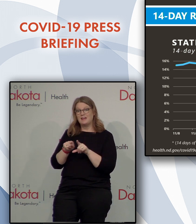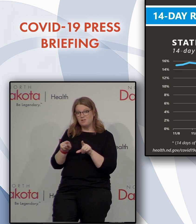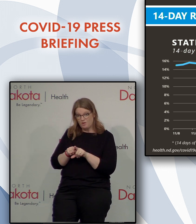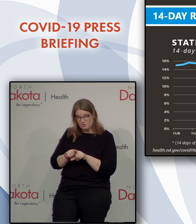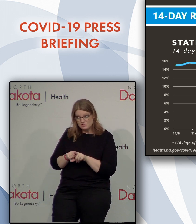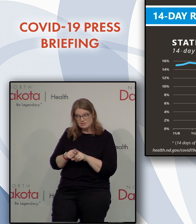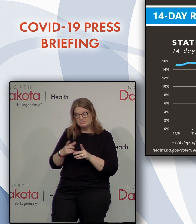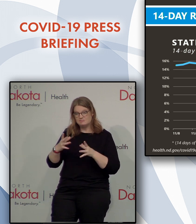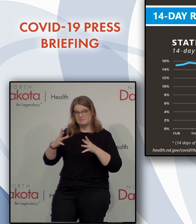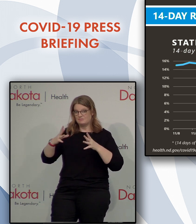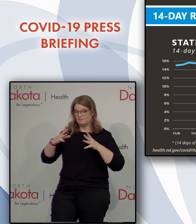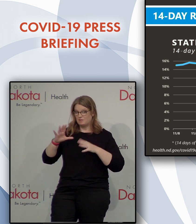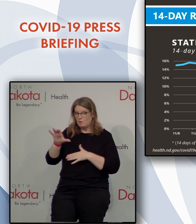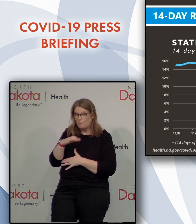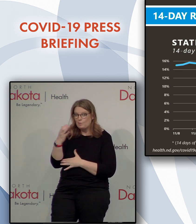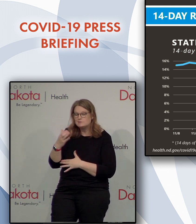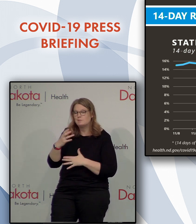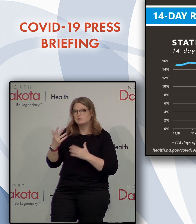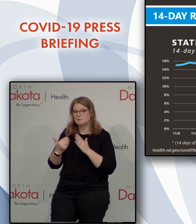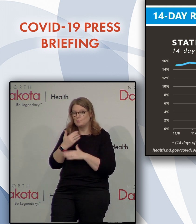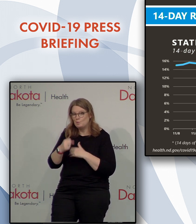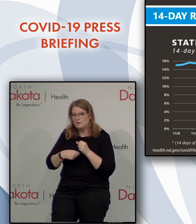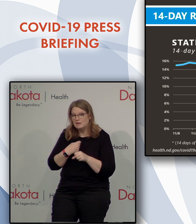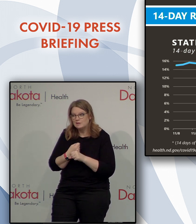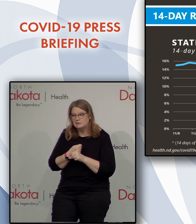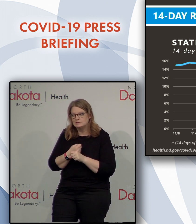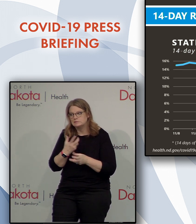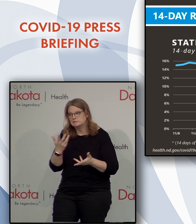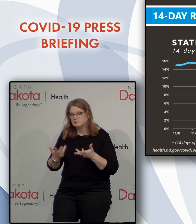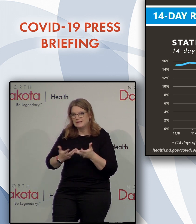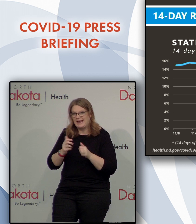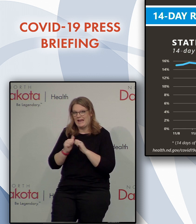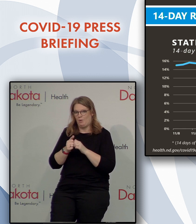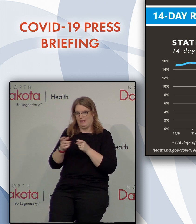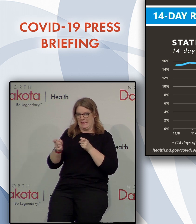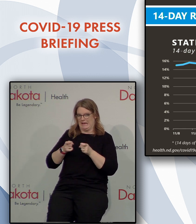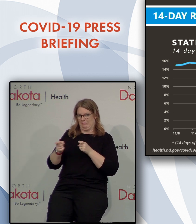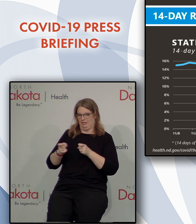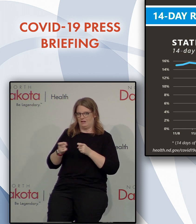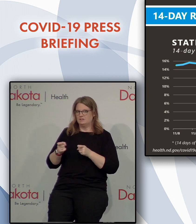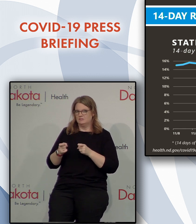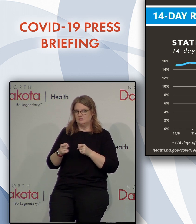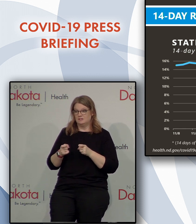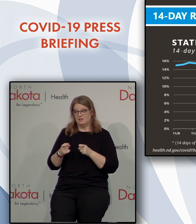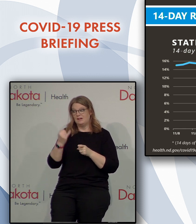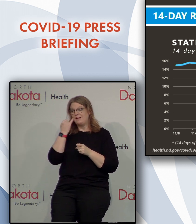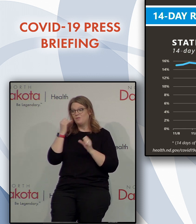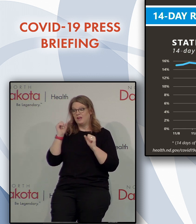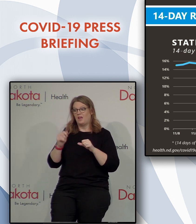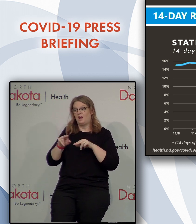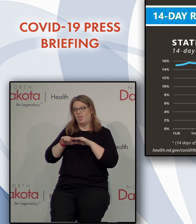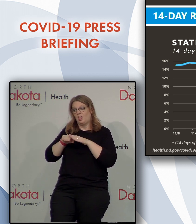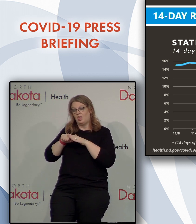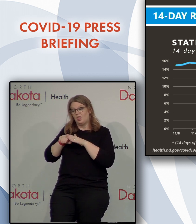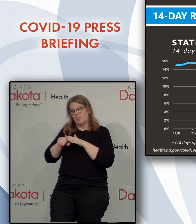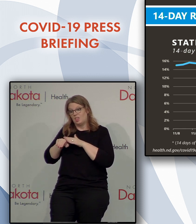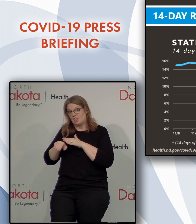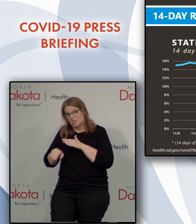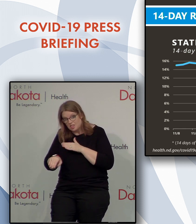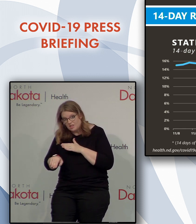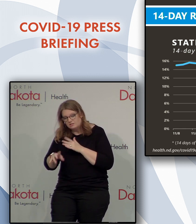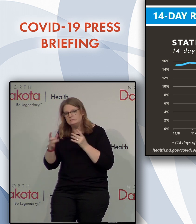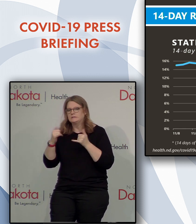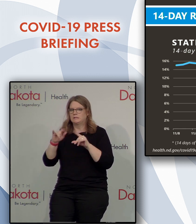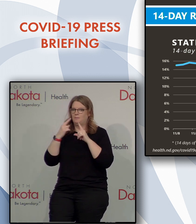holidays. If we can do those things simultaneously, that will be another major victory for us. So again, thanks to all North